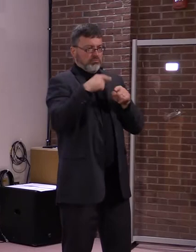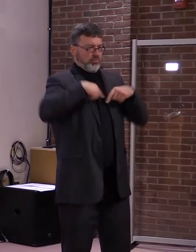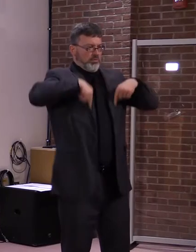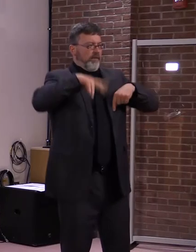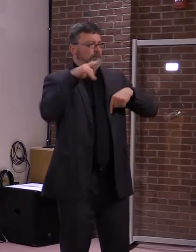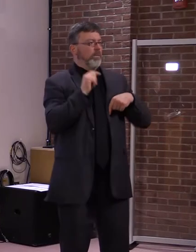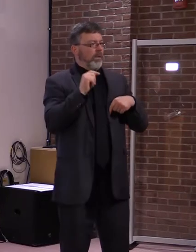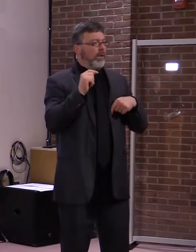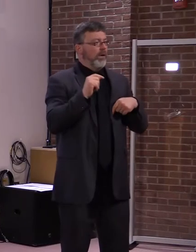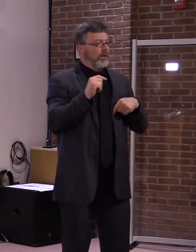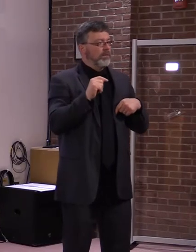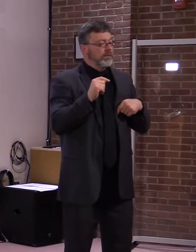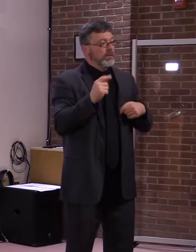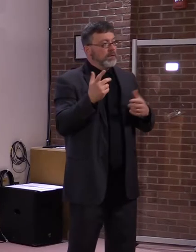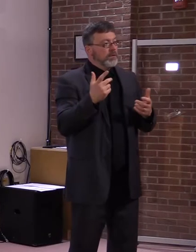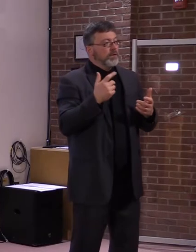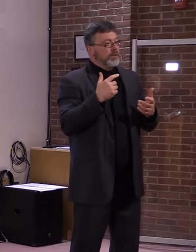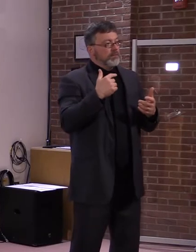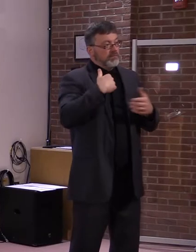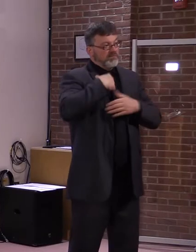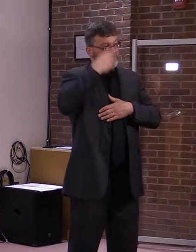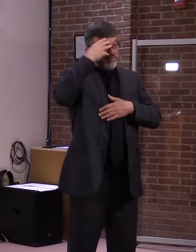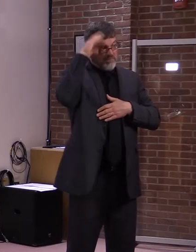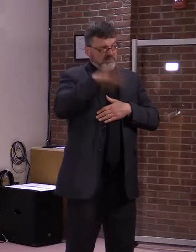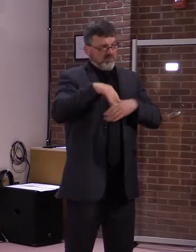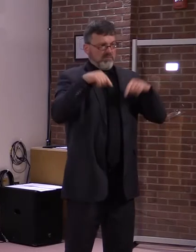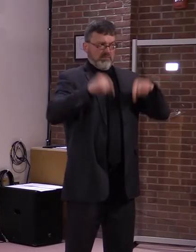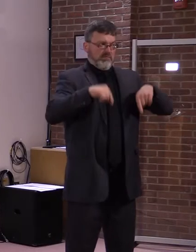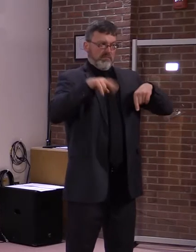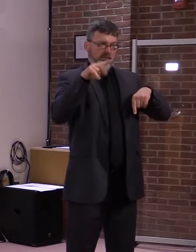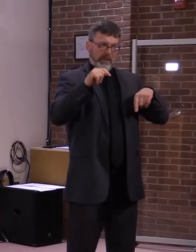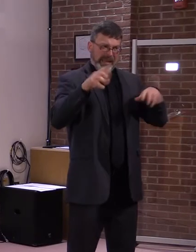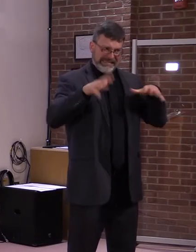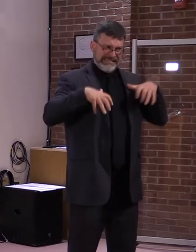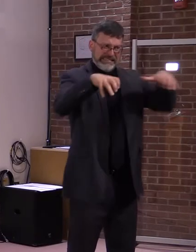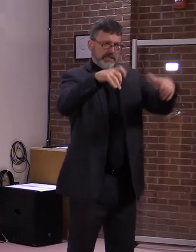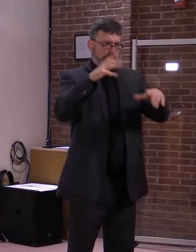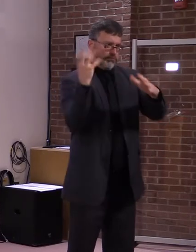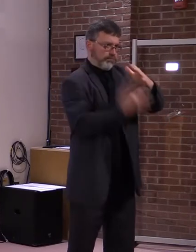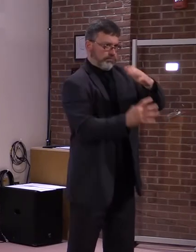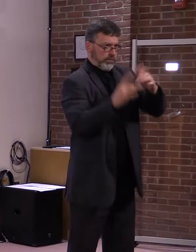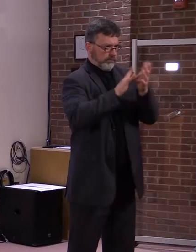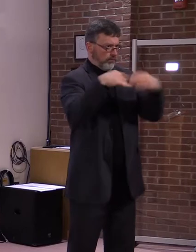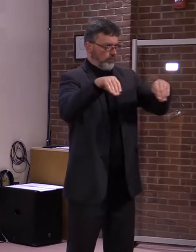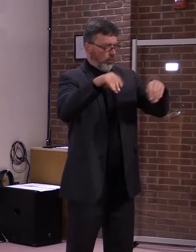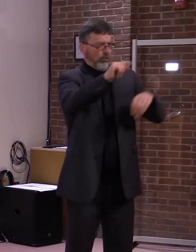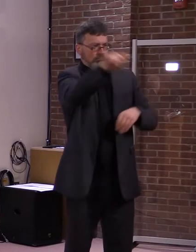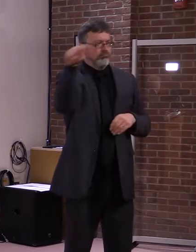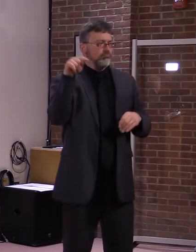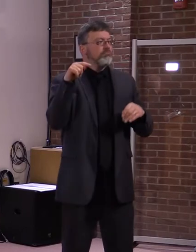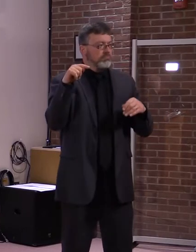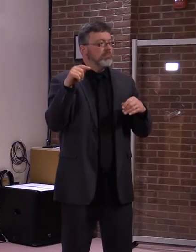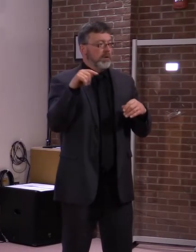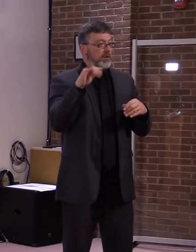know, we've vaccinated a lot of people, and the pharmacy numbers are starting to sort